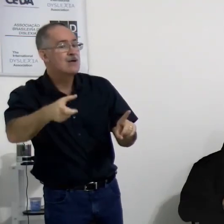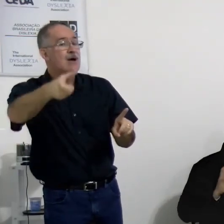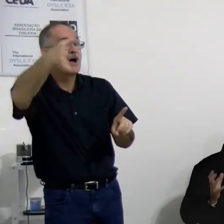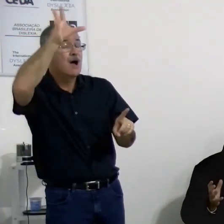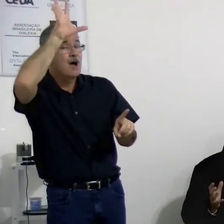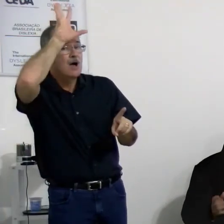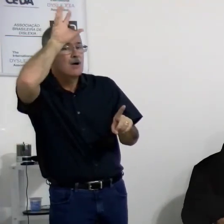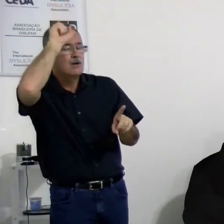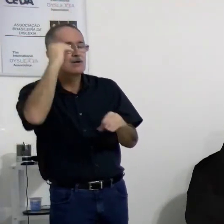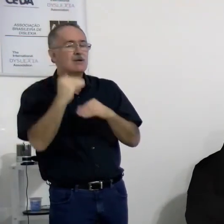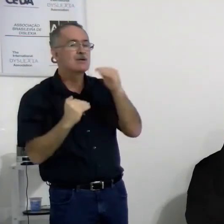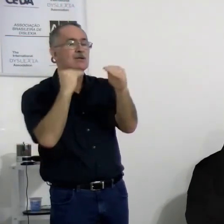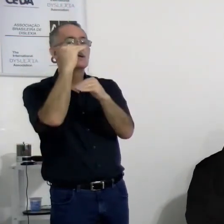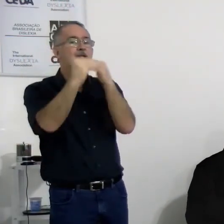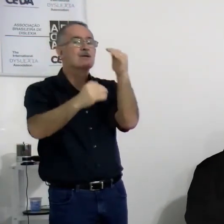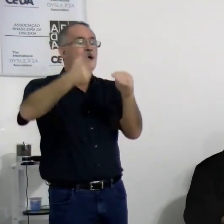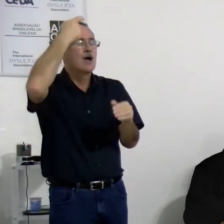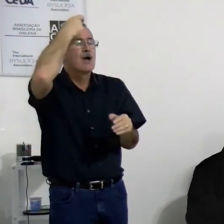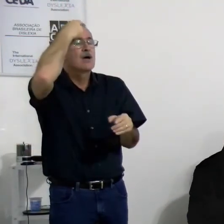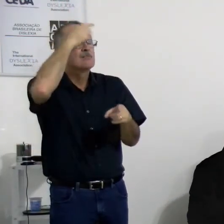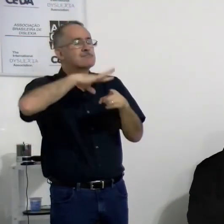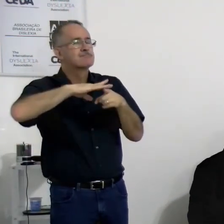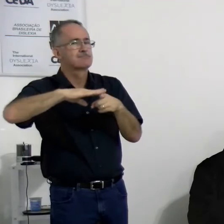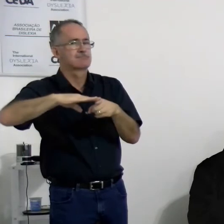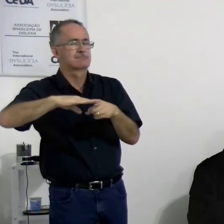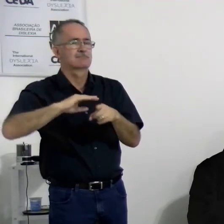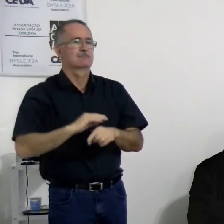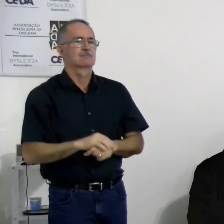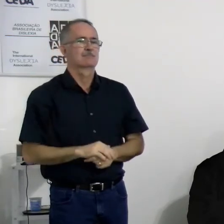criança desenvolver consciência fonológica.